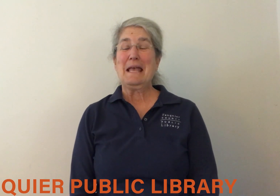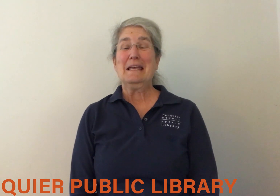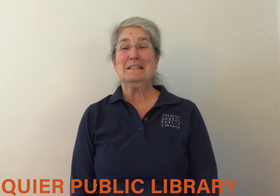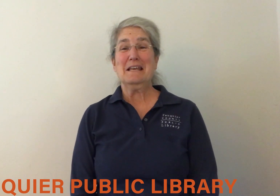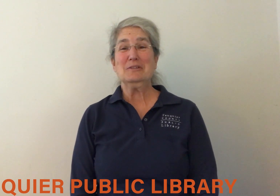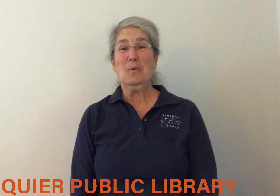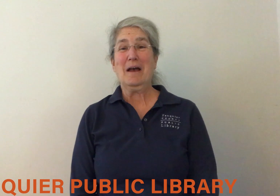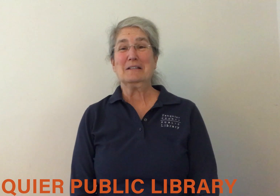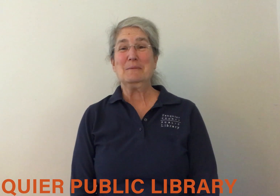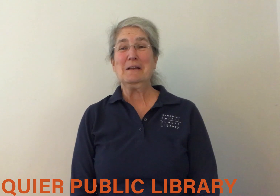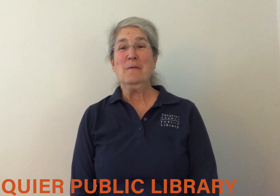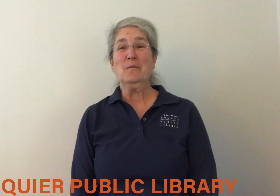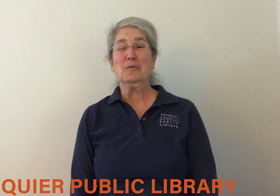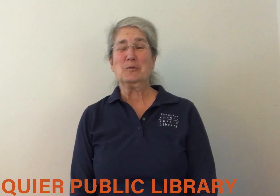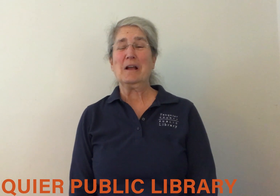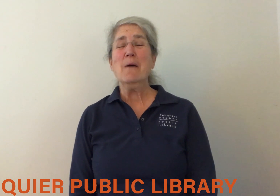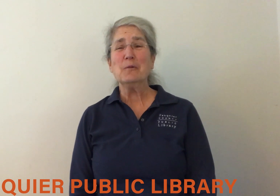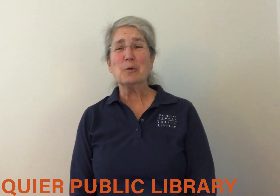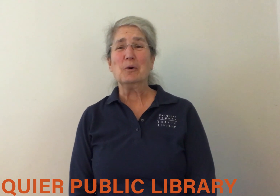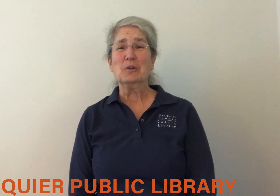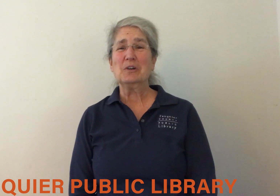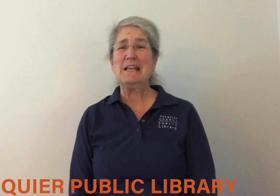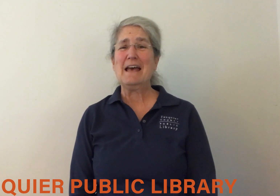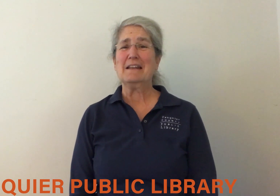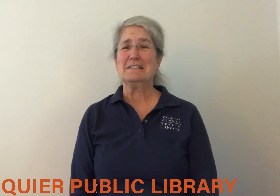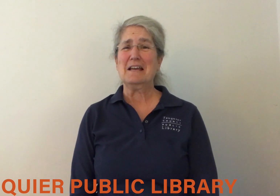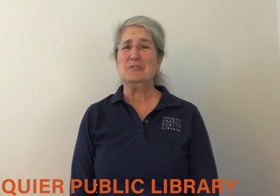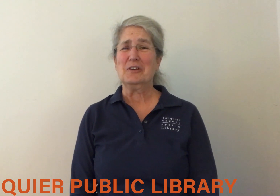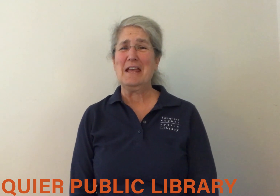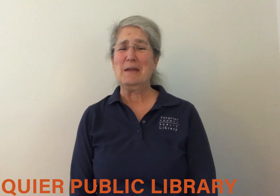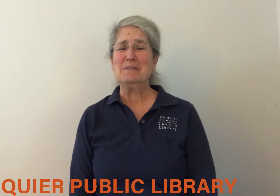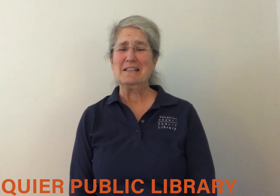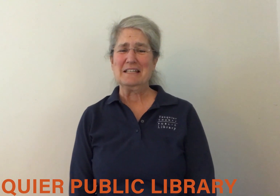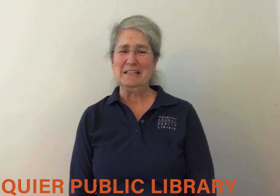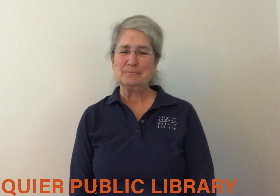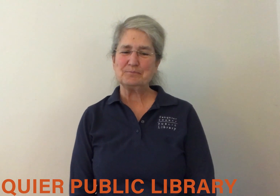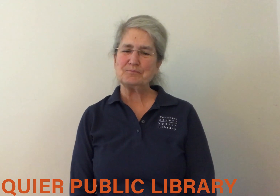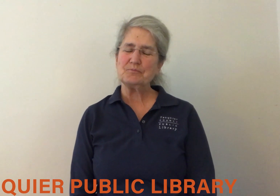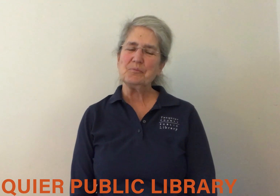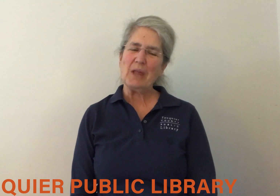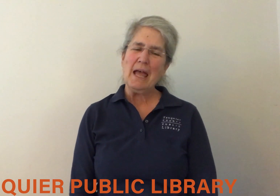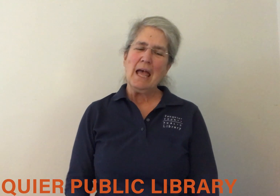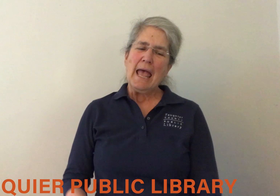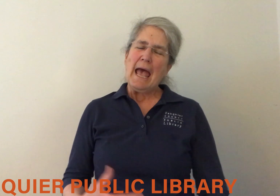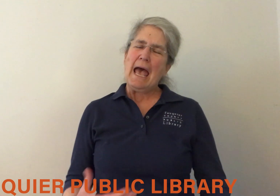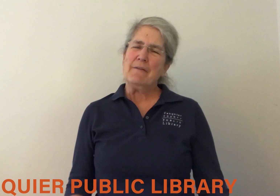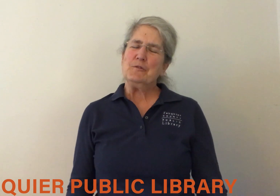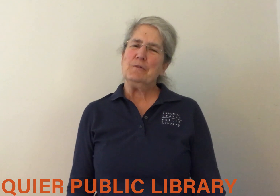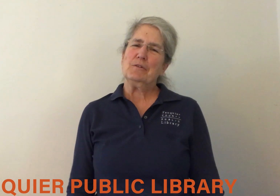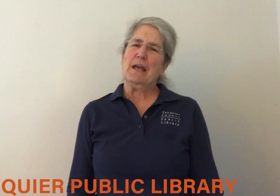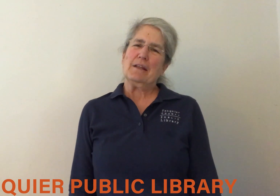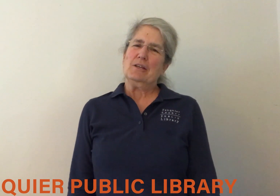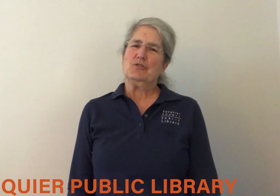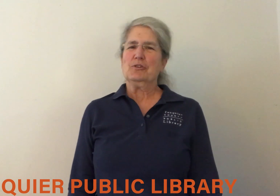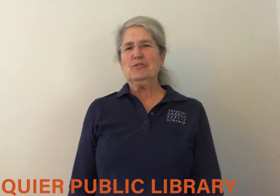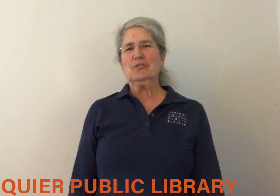It takes a while to be comfortable learning how to sign your name, doesn't it? After you've learned how to introduce